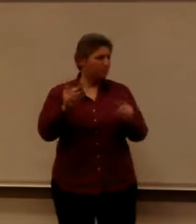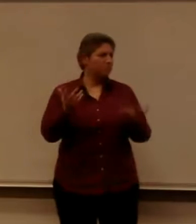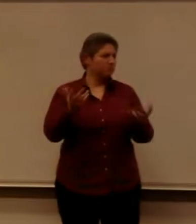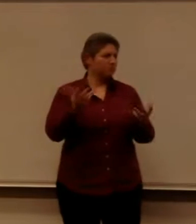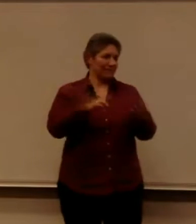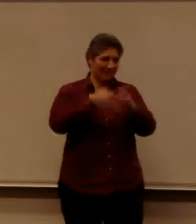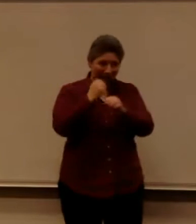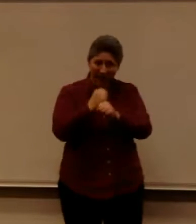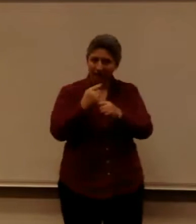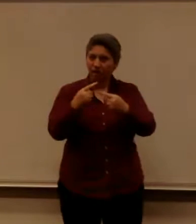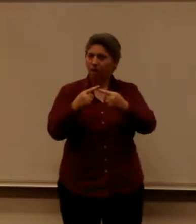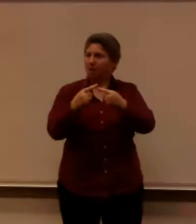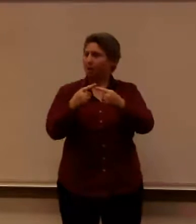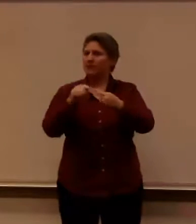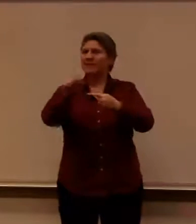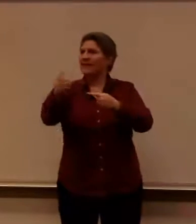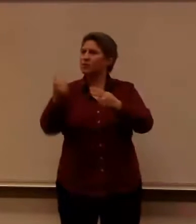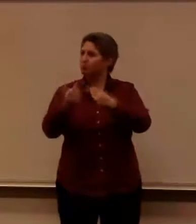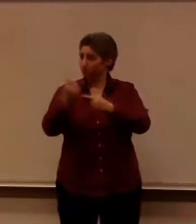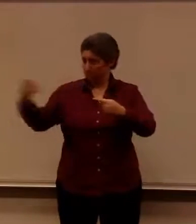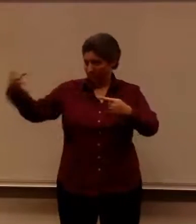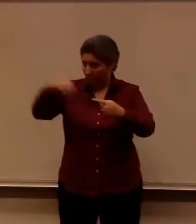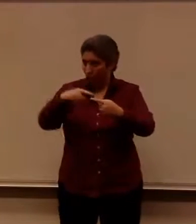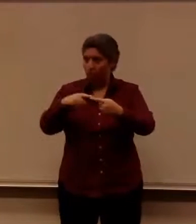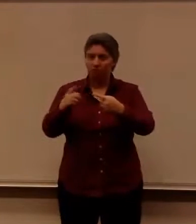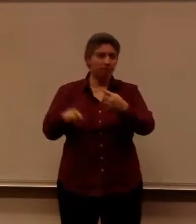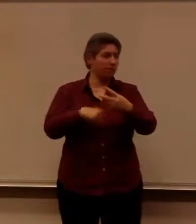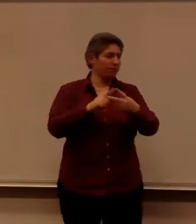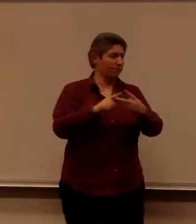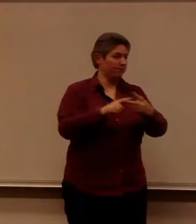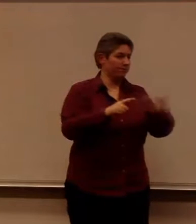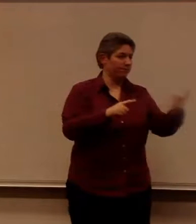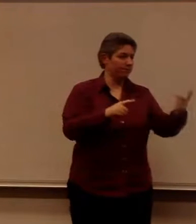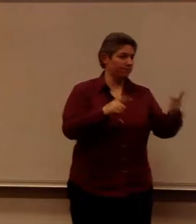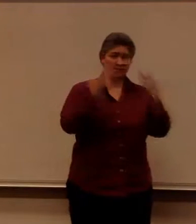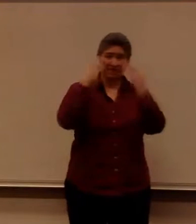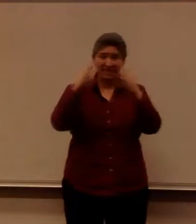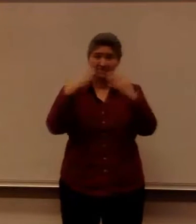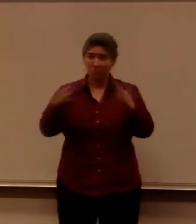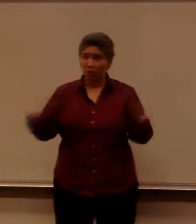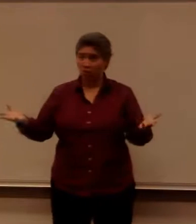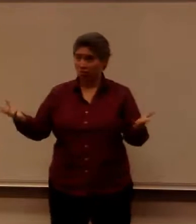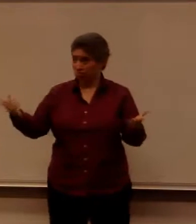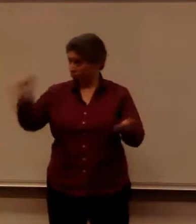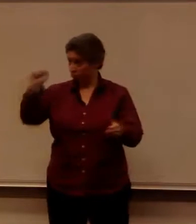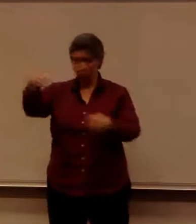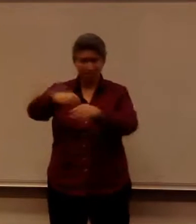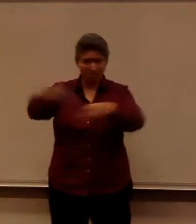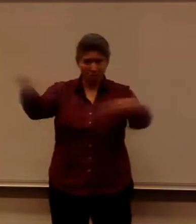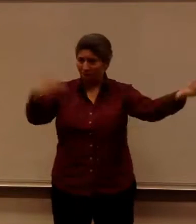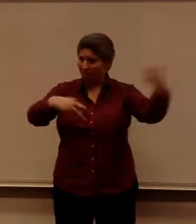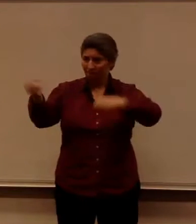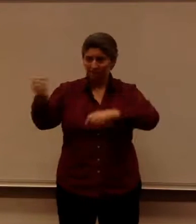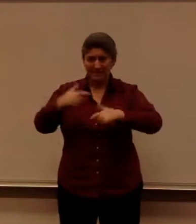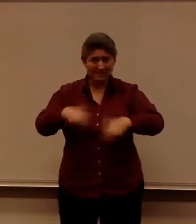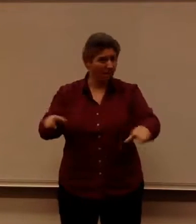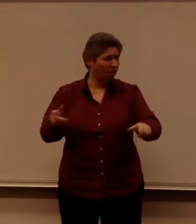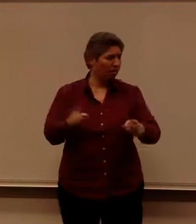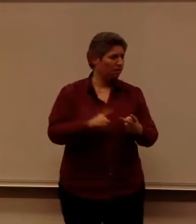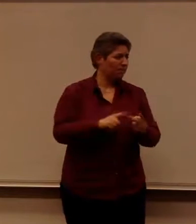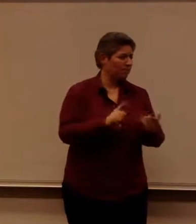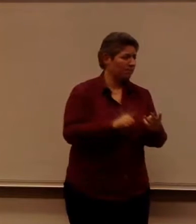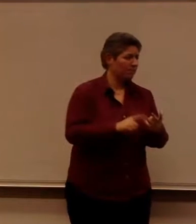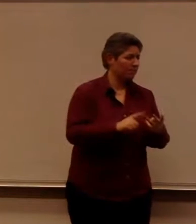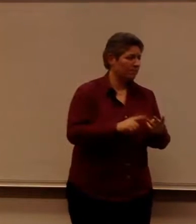So we've talked about how deaf people can be involved. Obviously, they can become members of the National Advisory Group. They can join the Facebook group. You